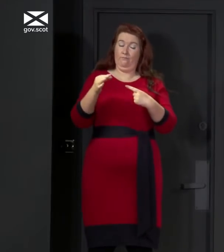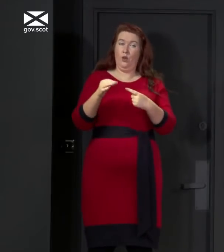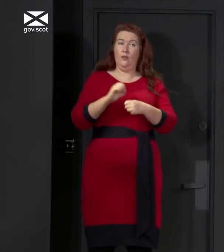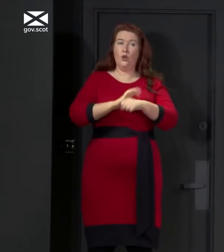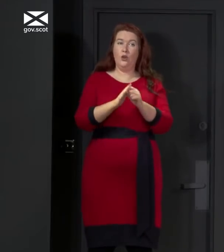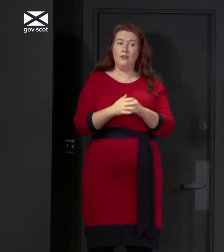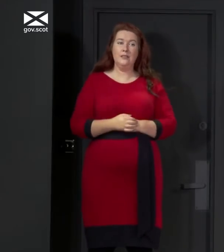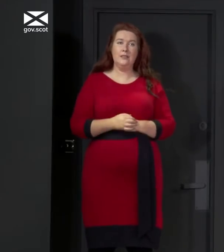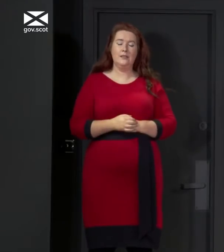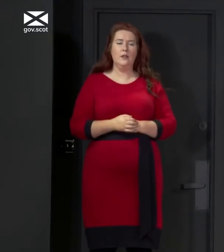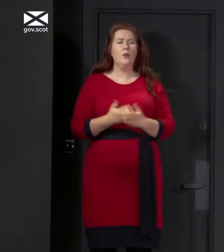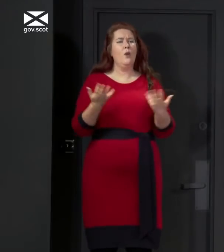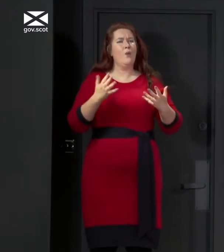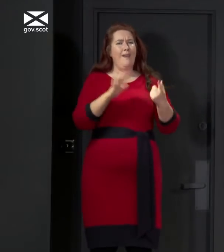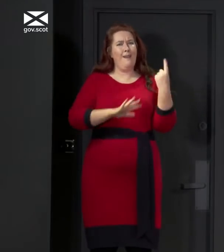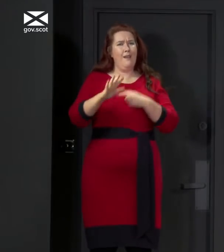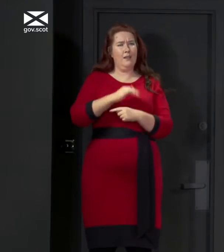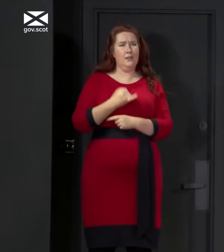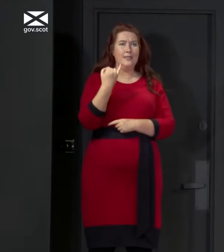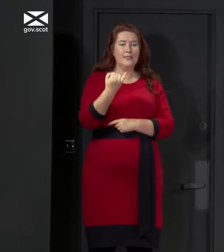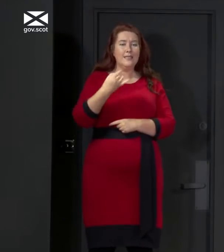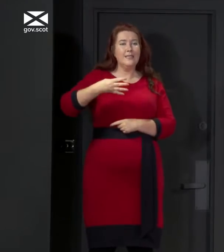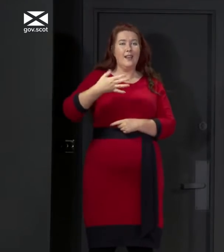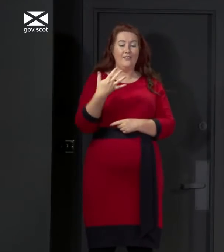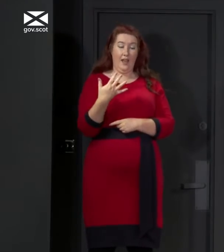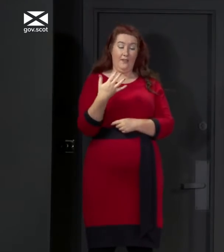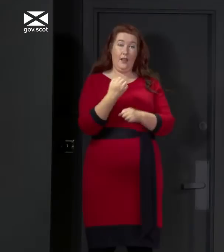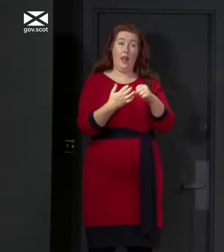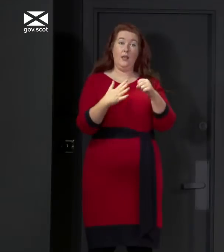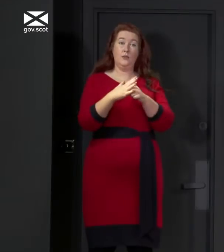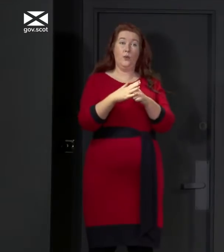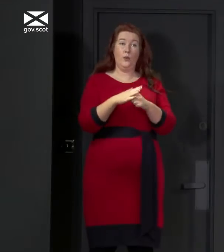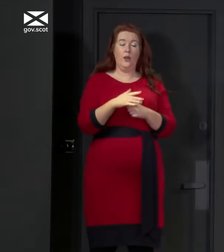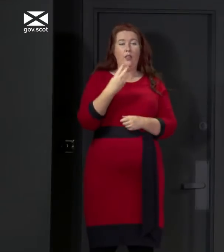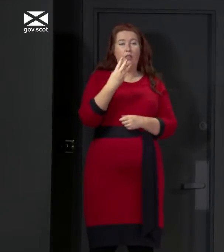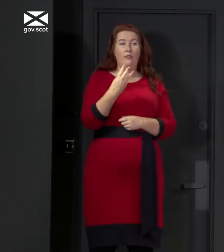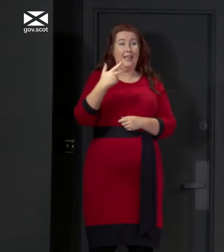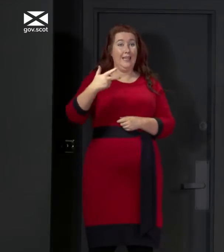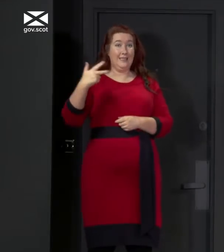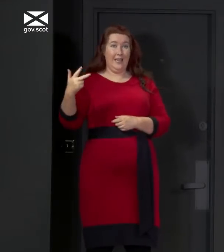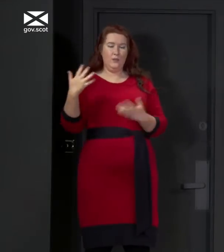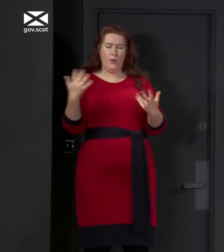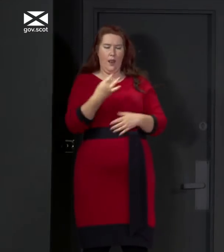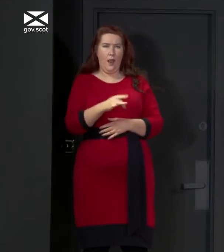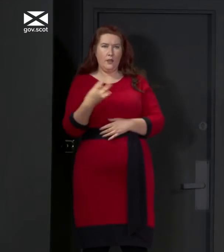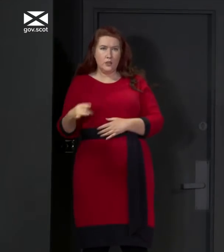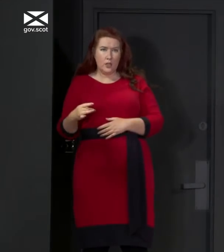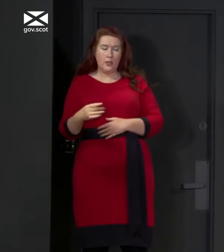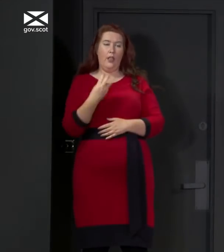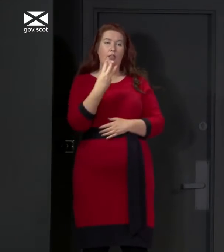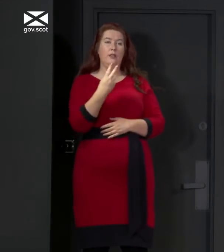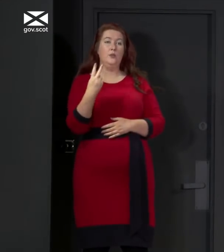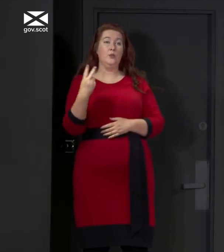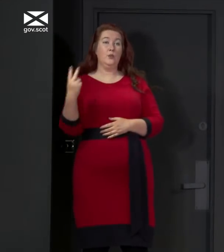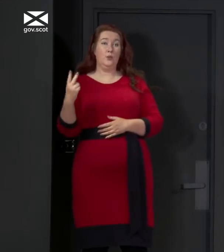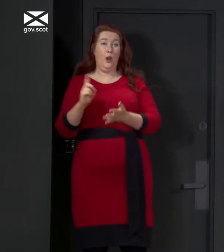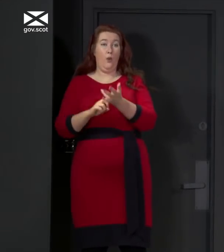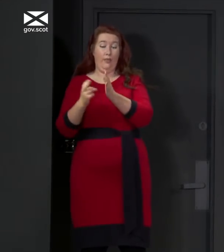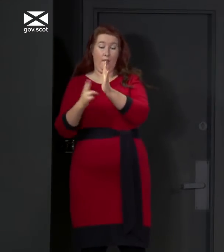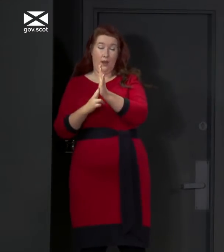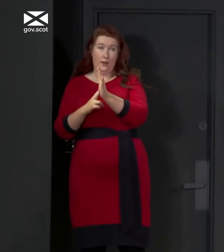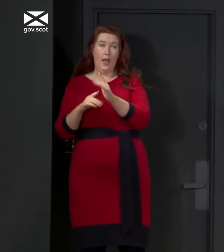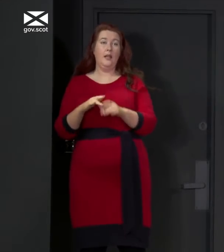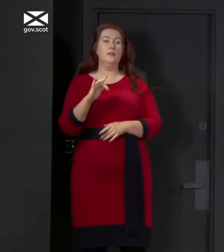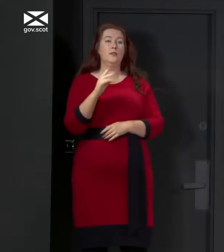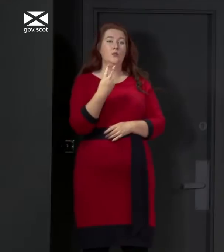695 of the new cases today were in Greater Glasgow and Clyde, 388 in Lanarkshire, 322 in Lothian and